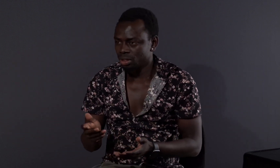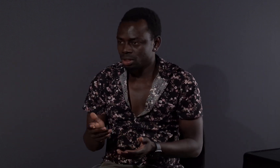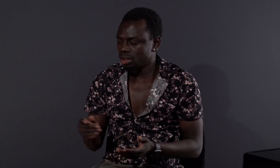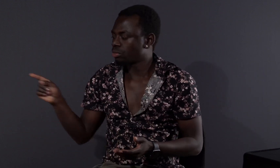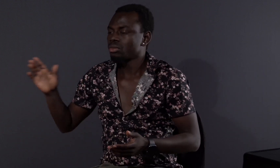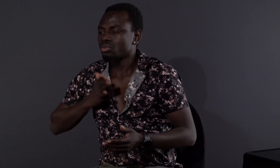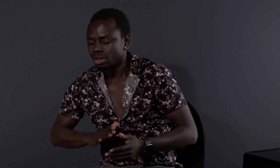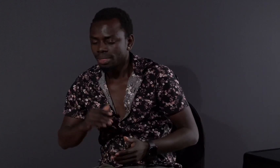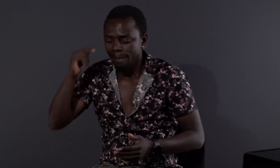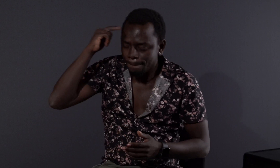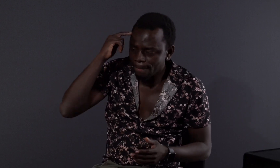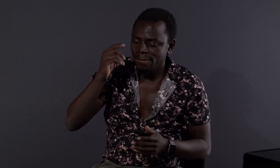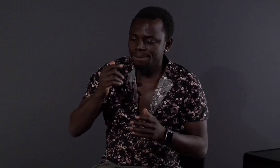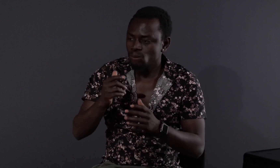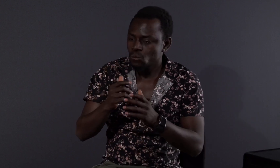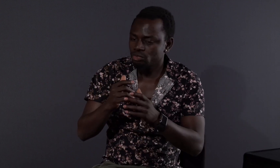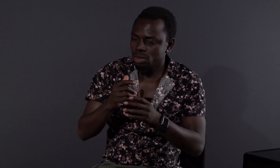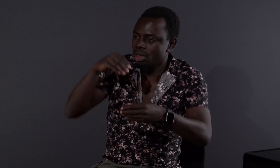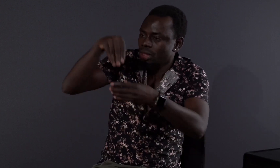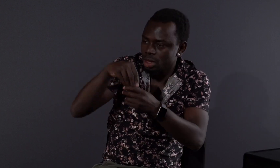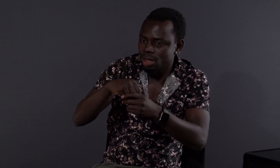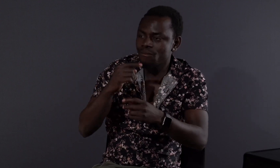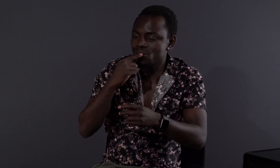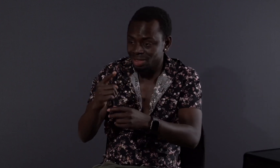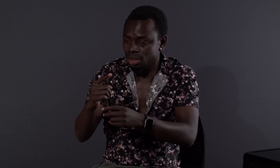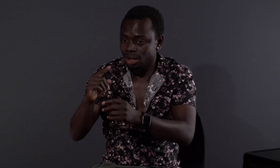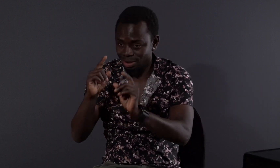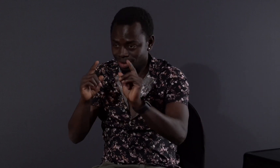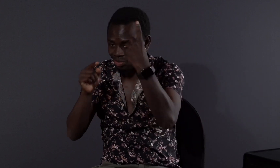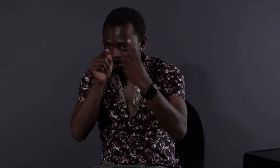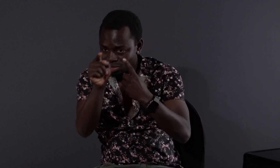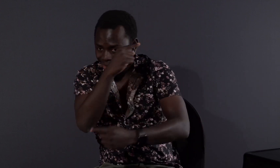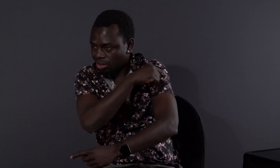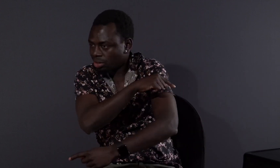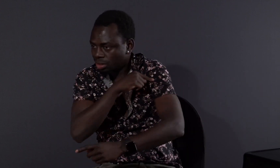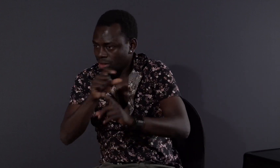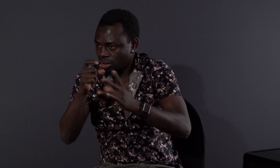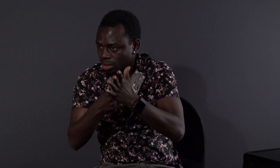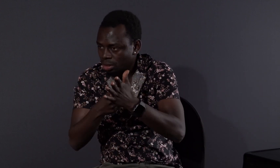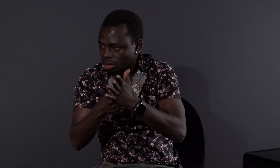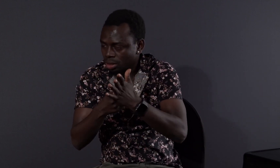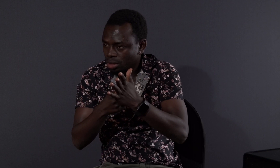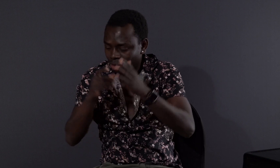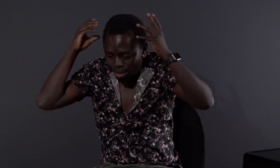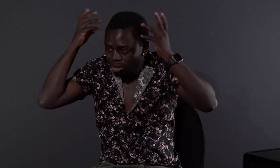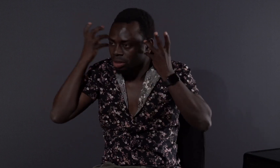It wasn't until much later that I'd shown the doctor the audiologist report. It was then that they finally understood